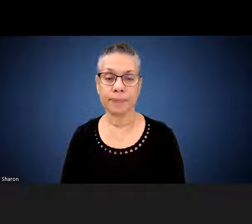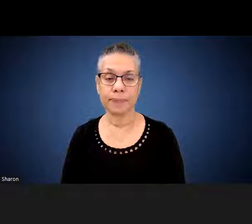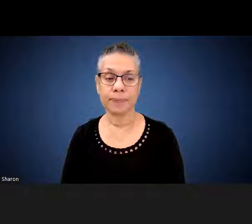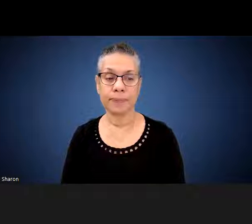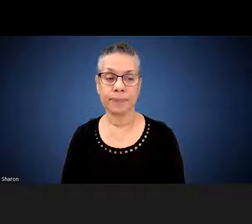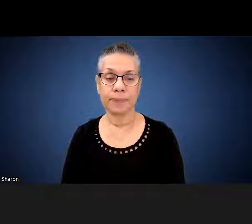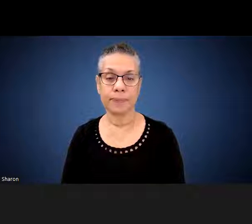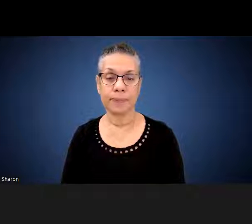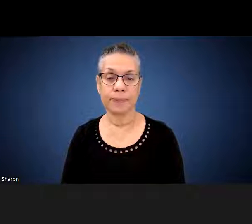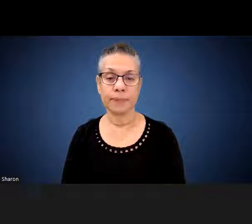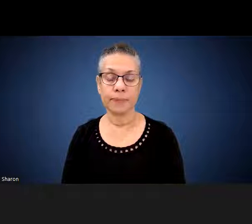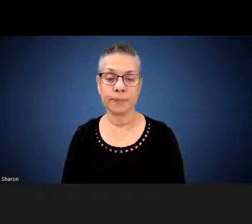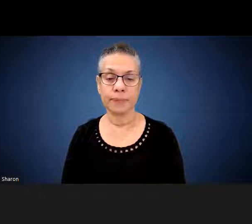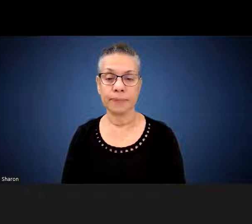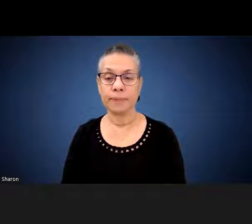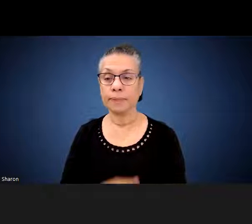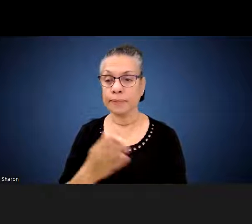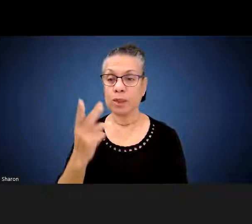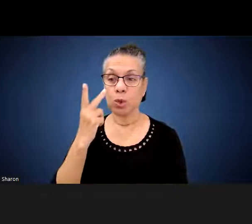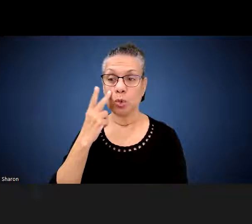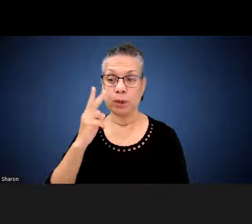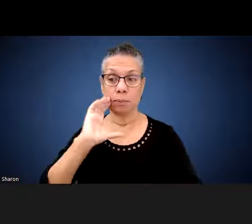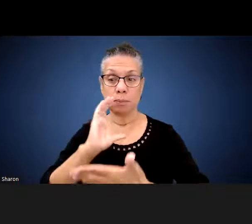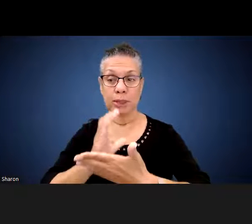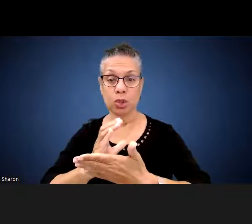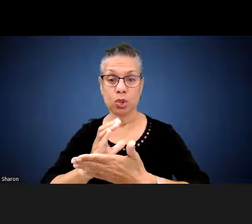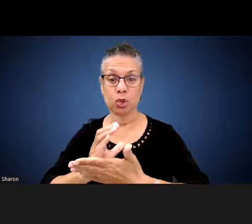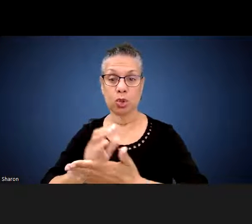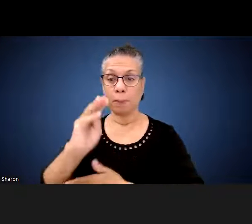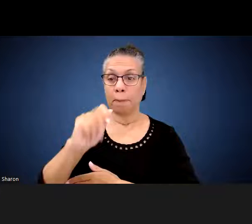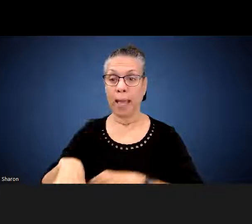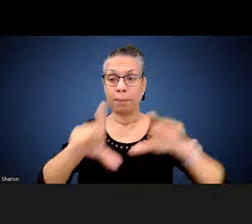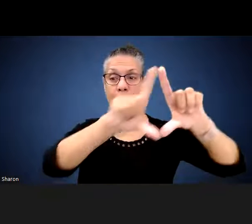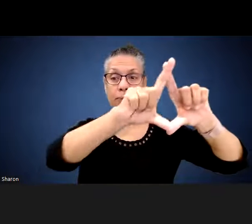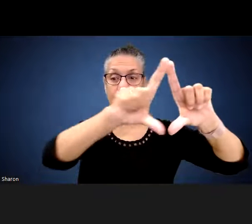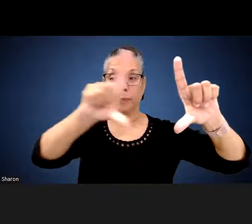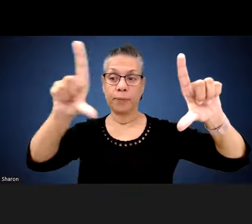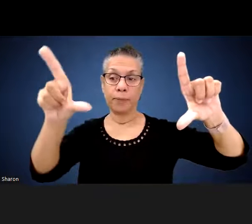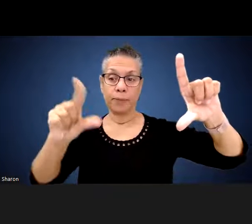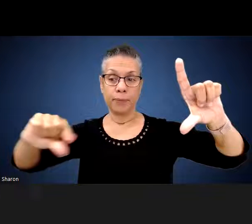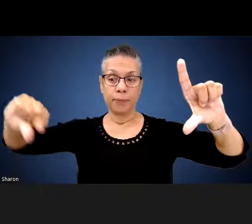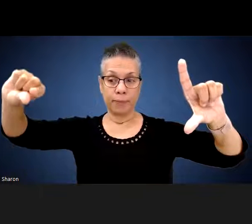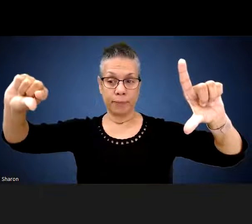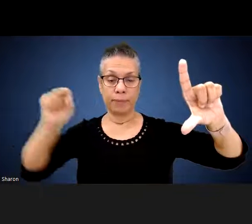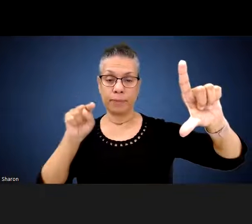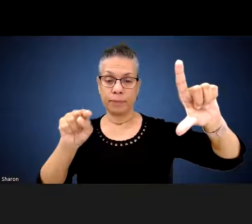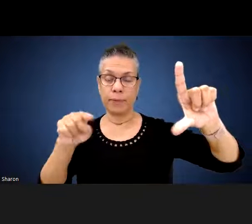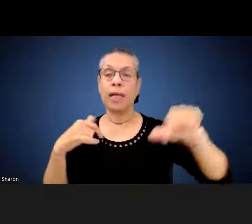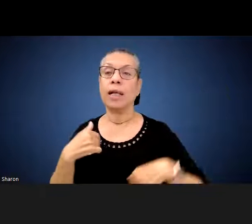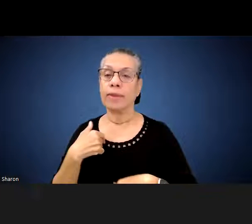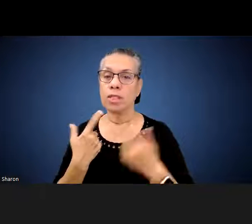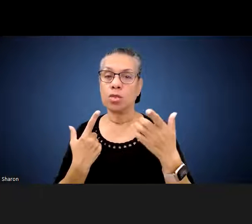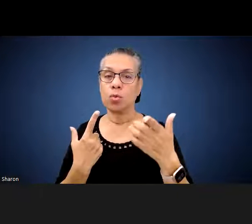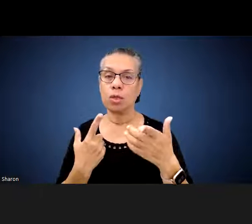Here we have a high-level graph map. These updates will result in the